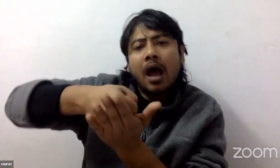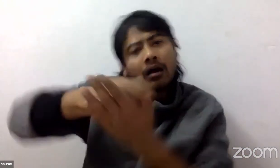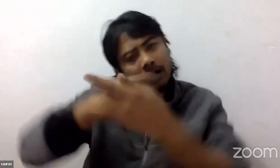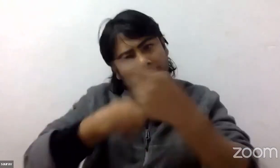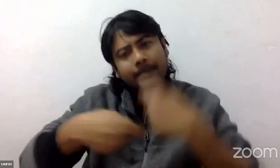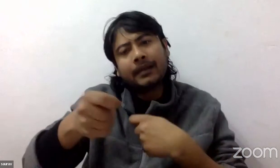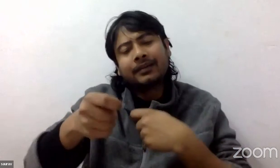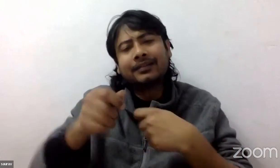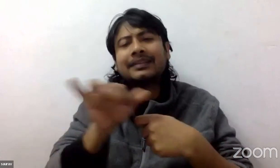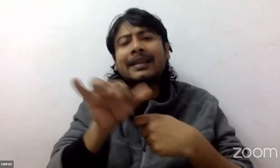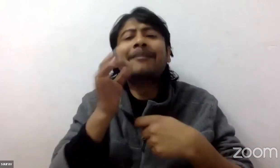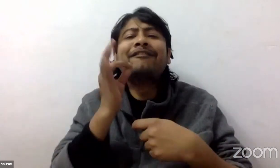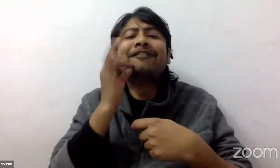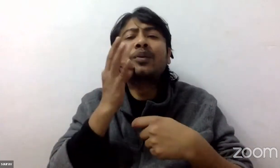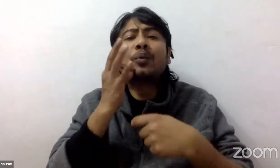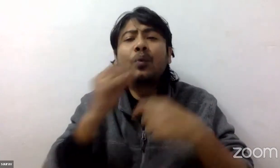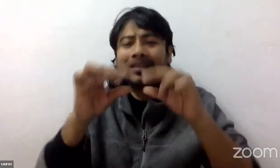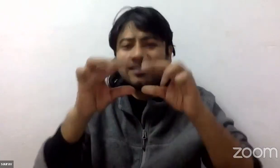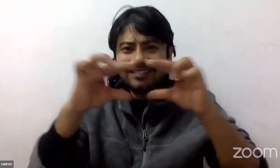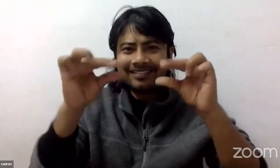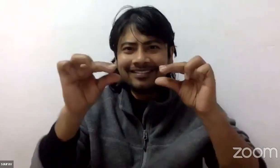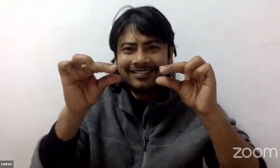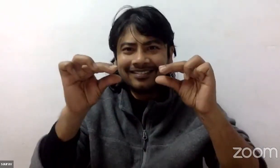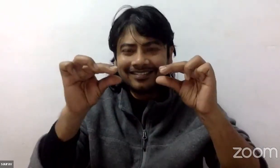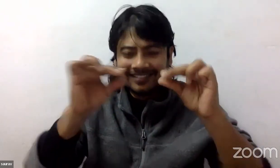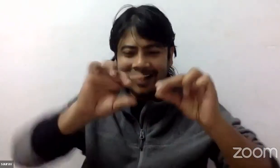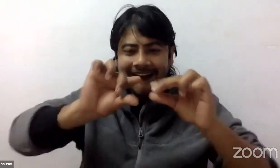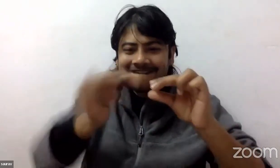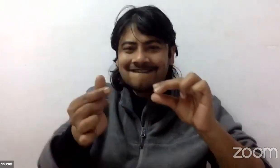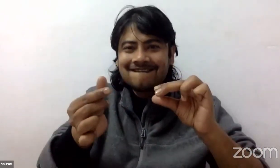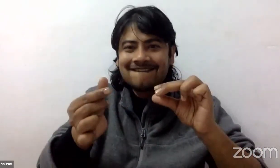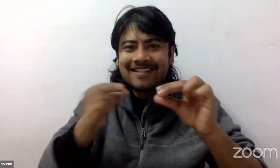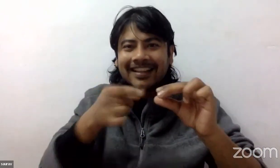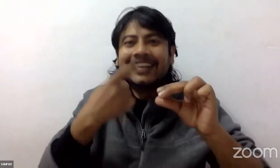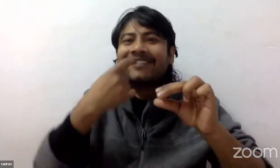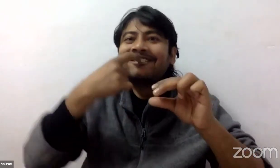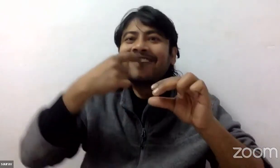So different states will have a different name for these things actually.